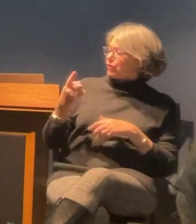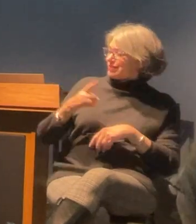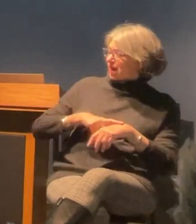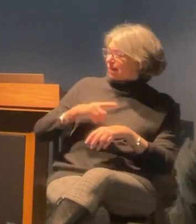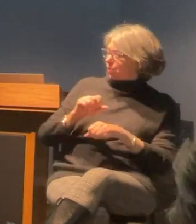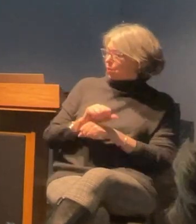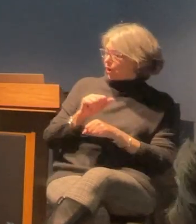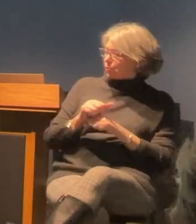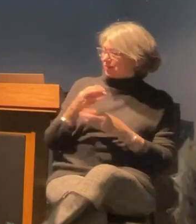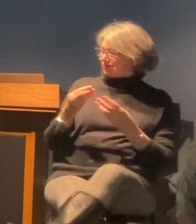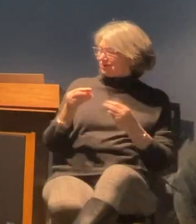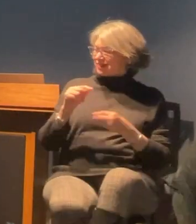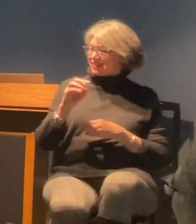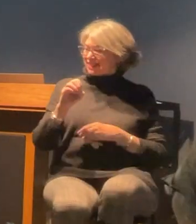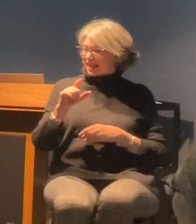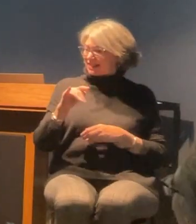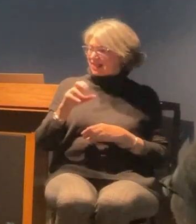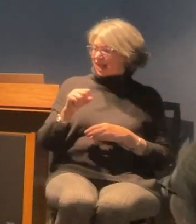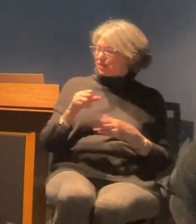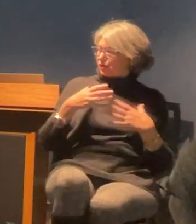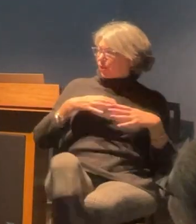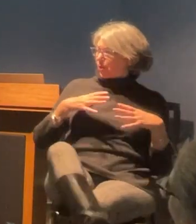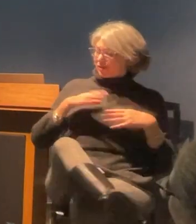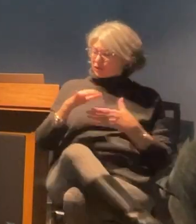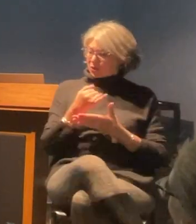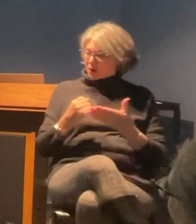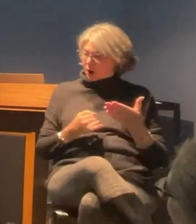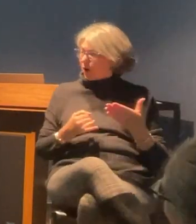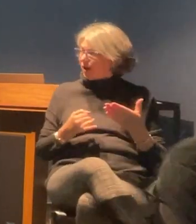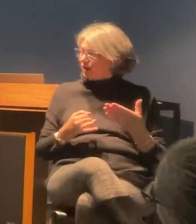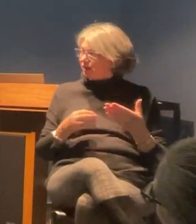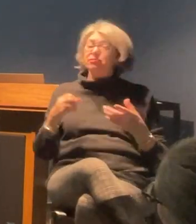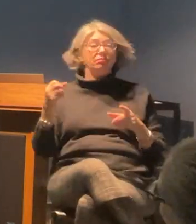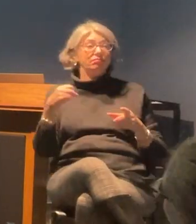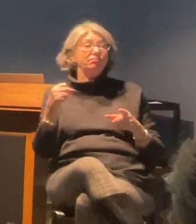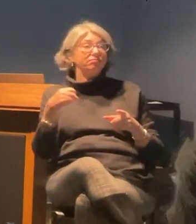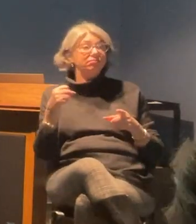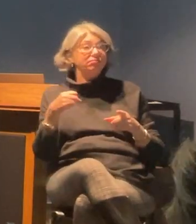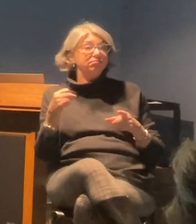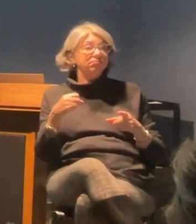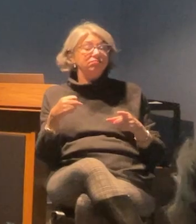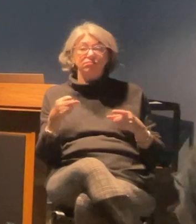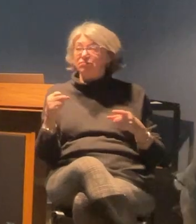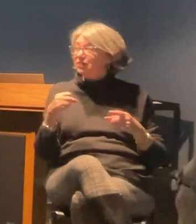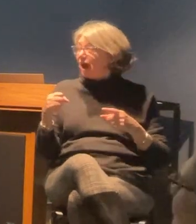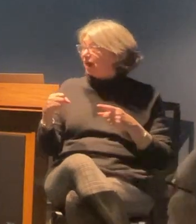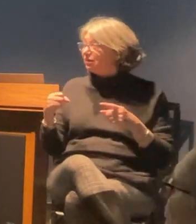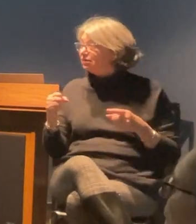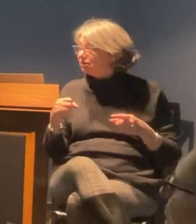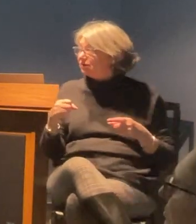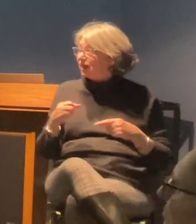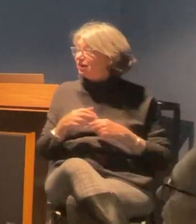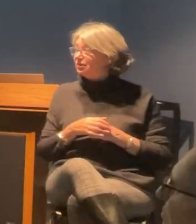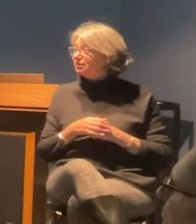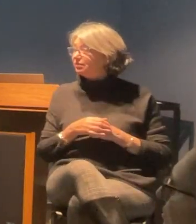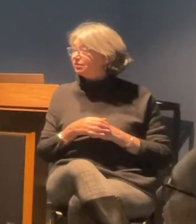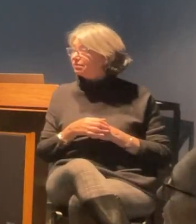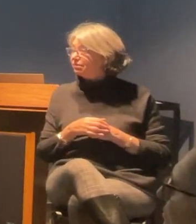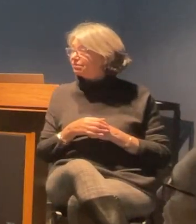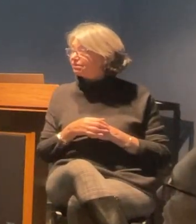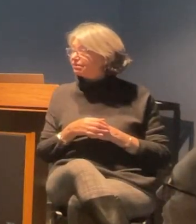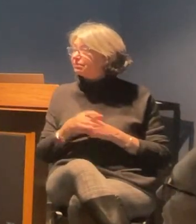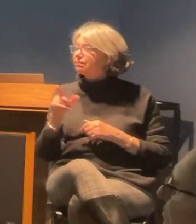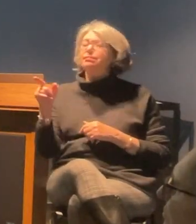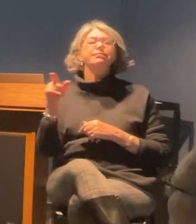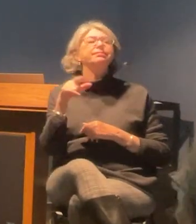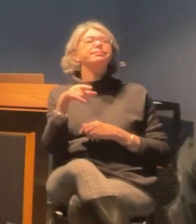with textiles and clothing in your art? yes, yeah, it was.